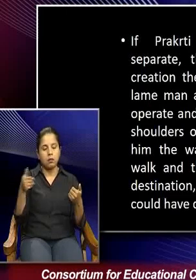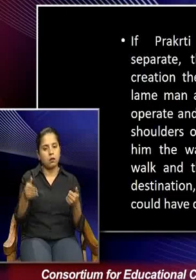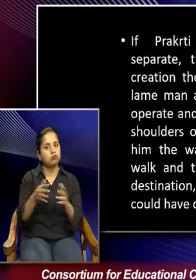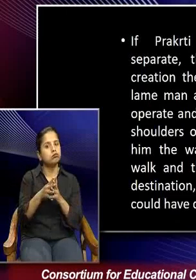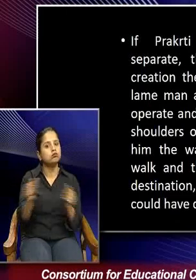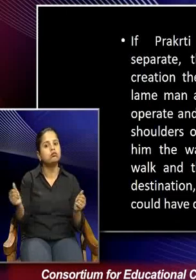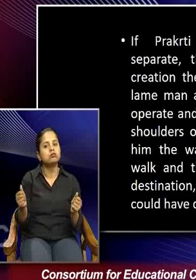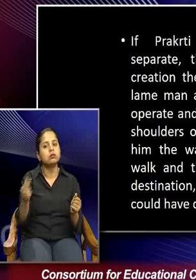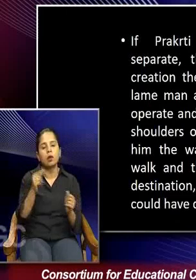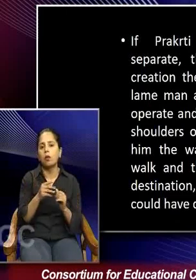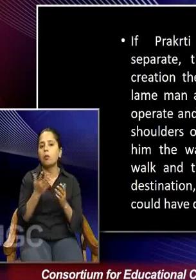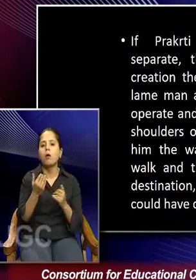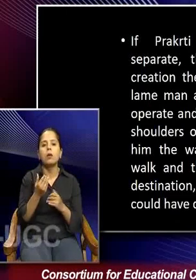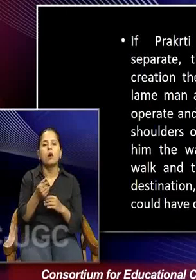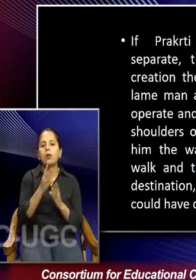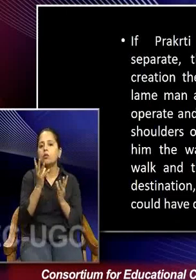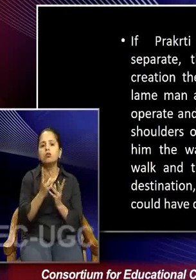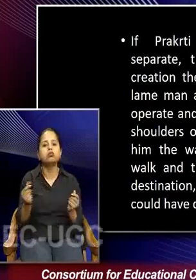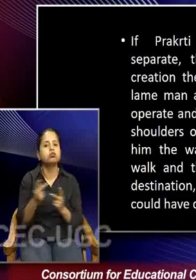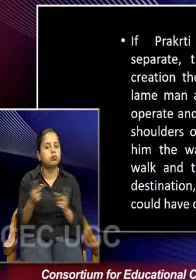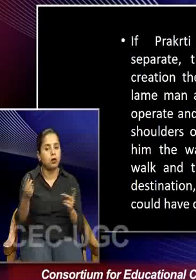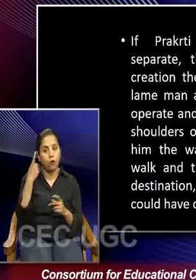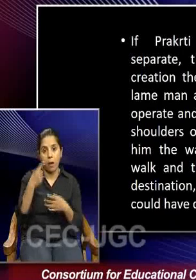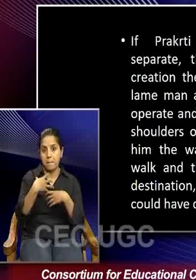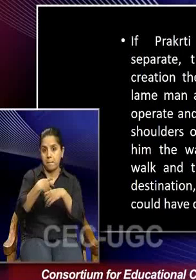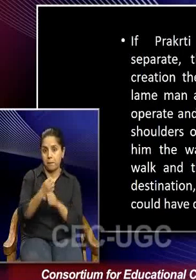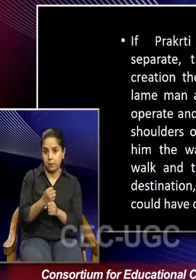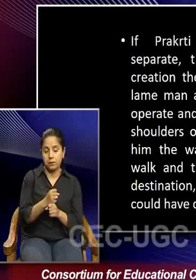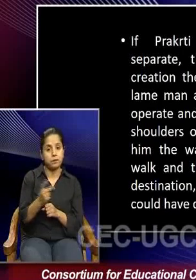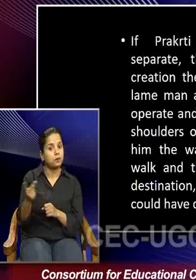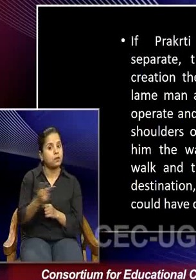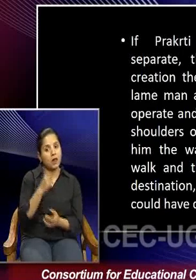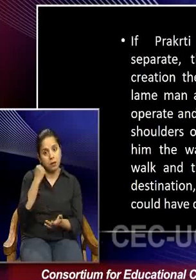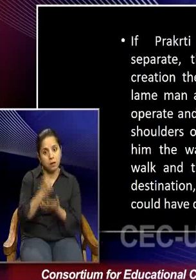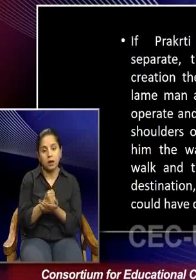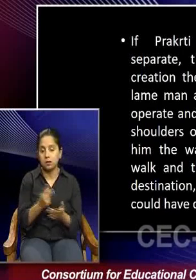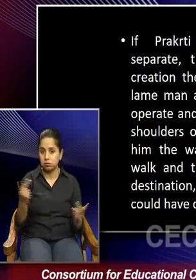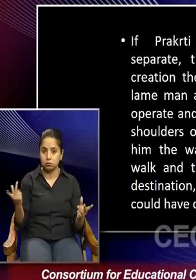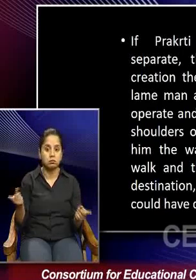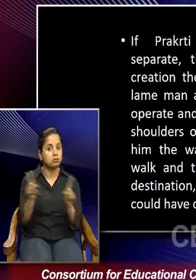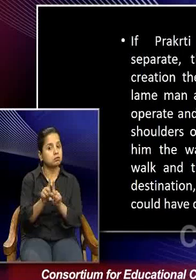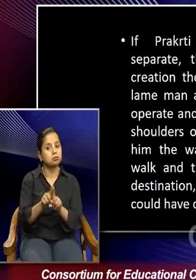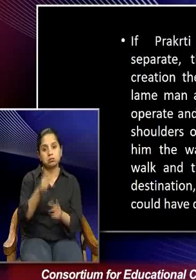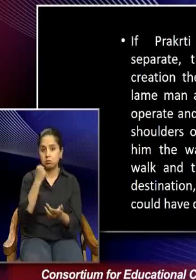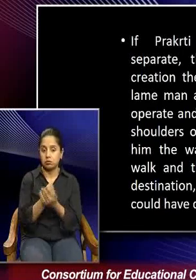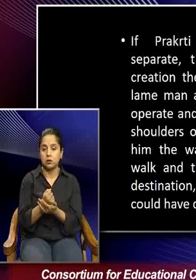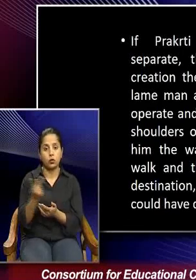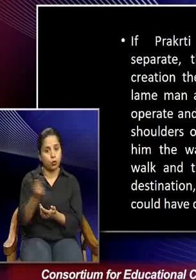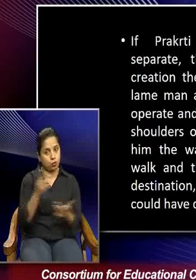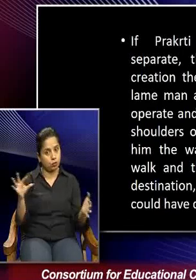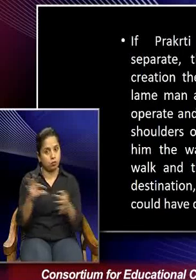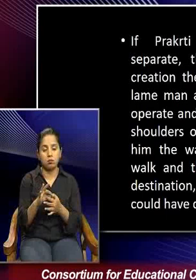dissolution. So for creation, they must unite, they must come in